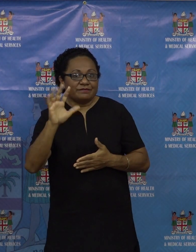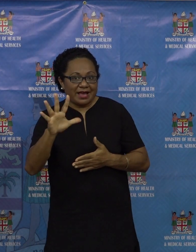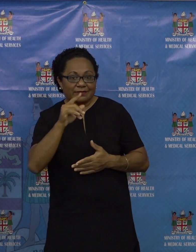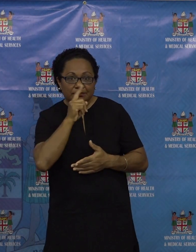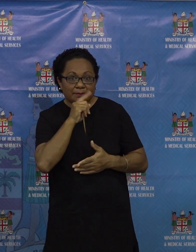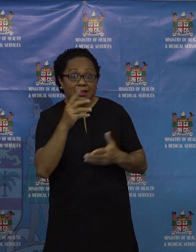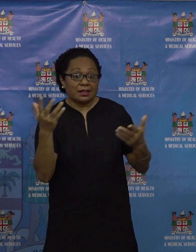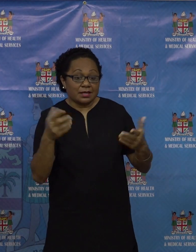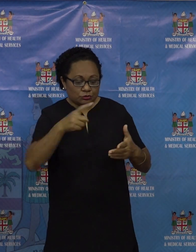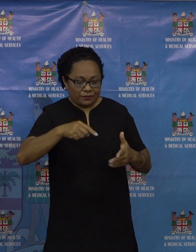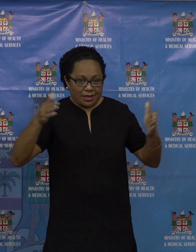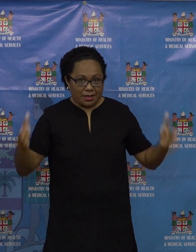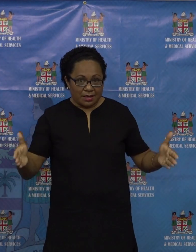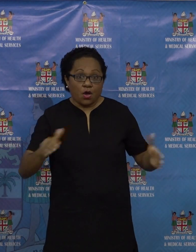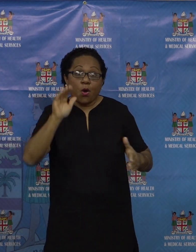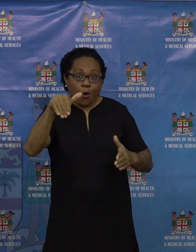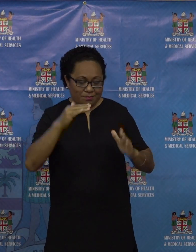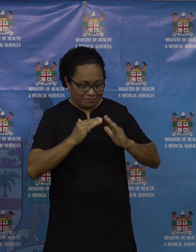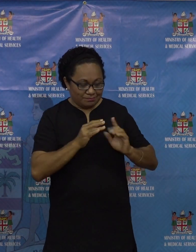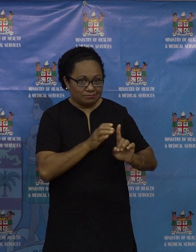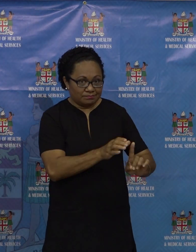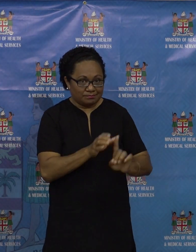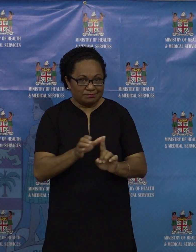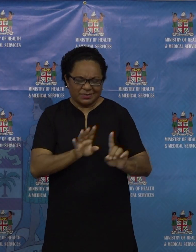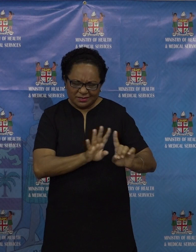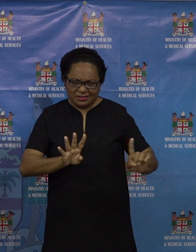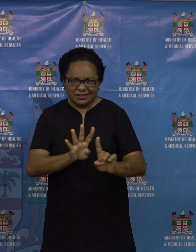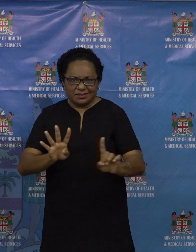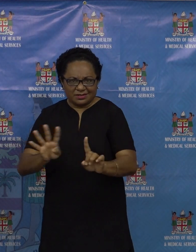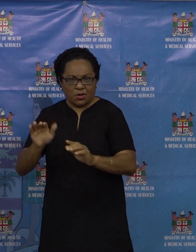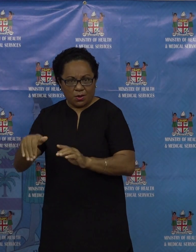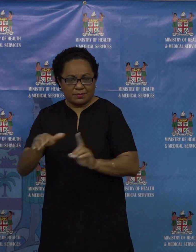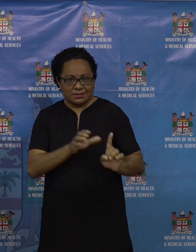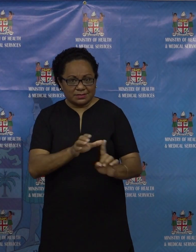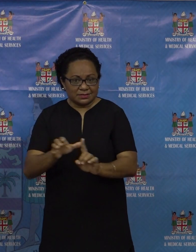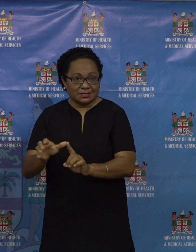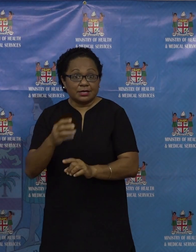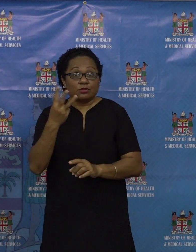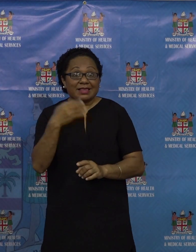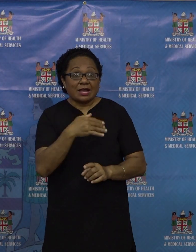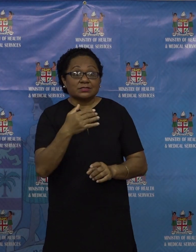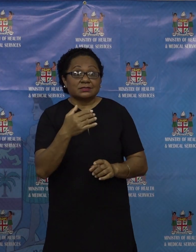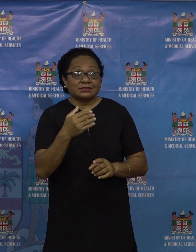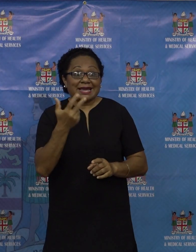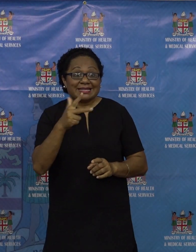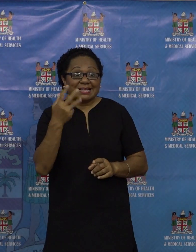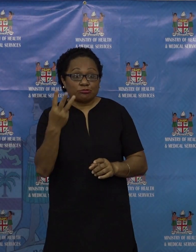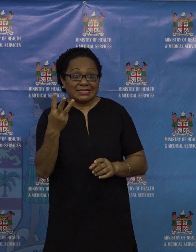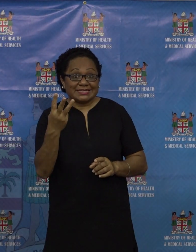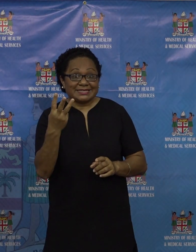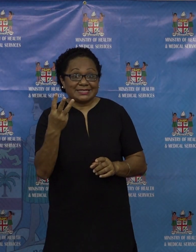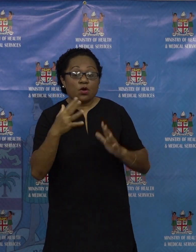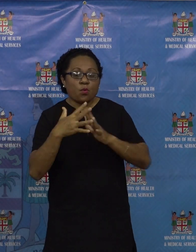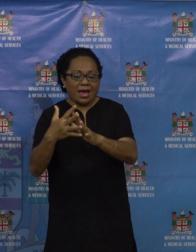in the Central Division under home isolation and 3,883 individuals in the West under